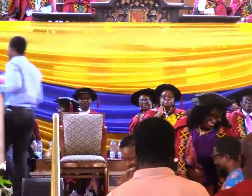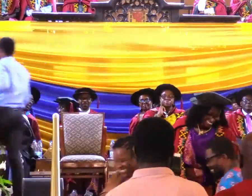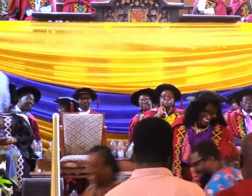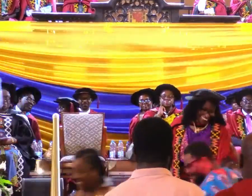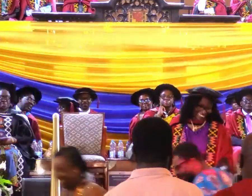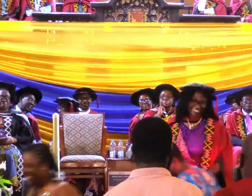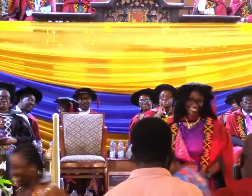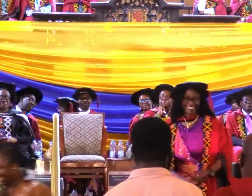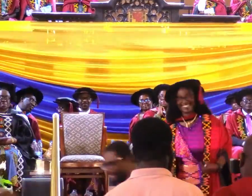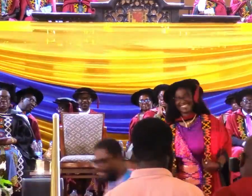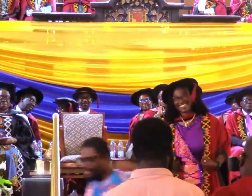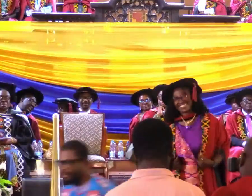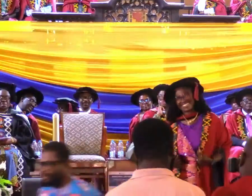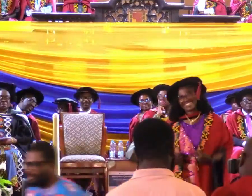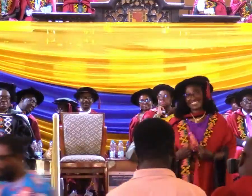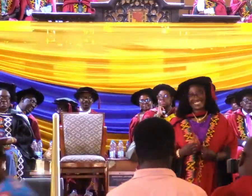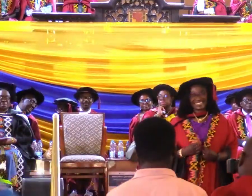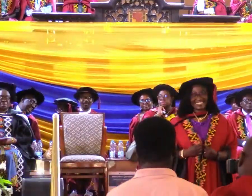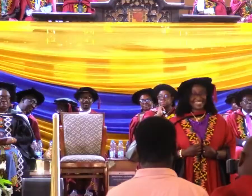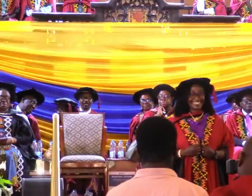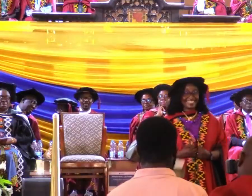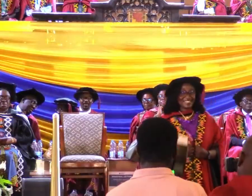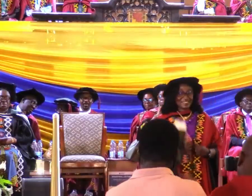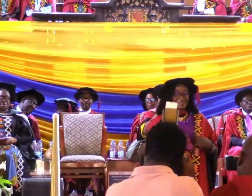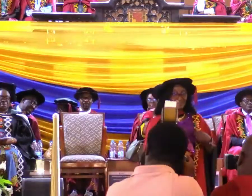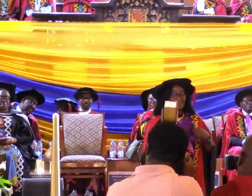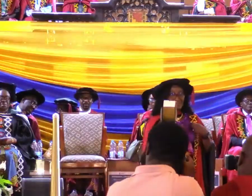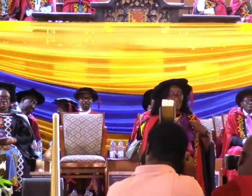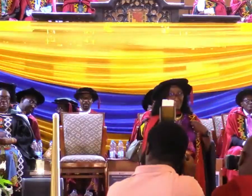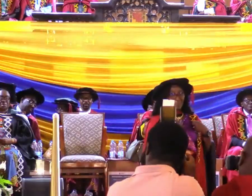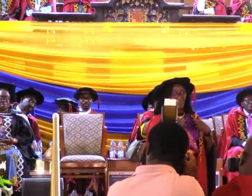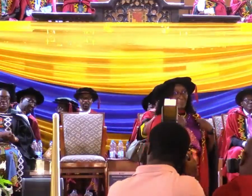South Legon Area Fellowship.